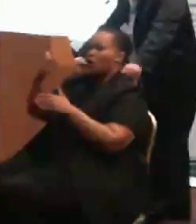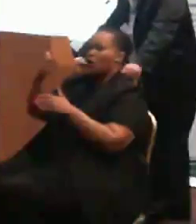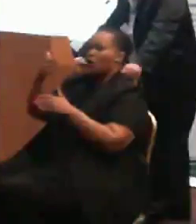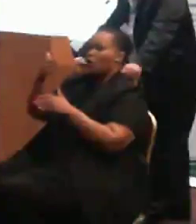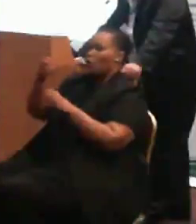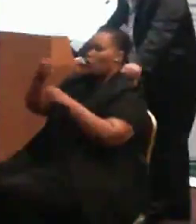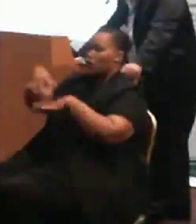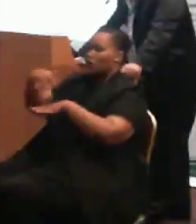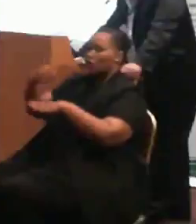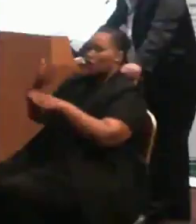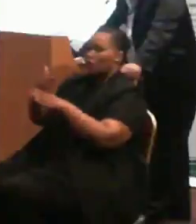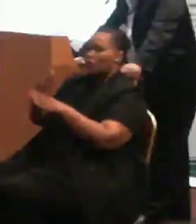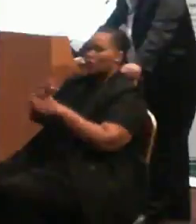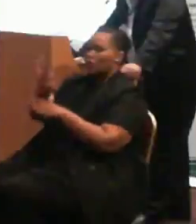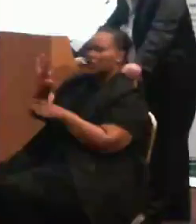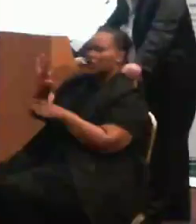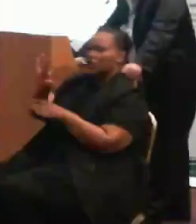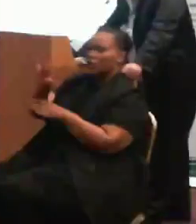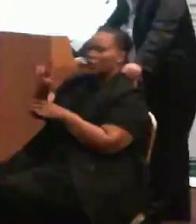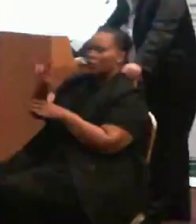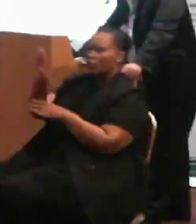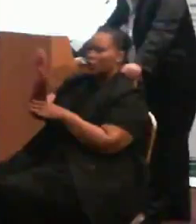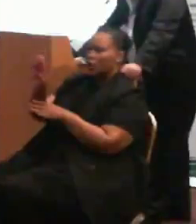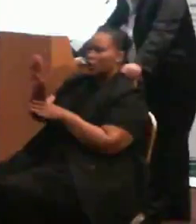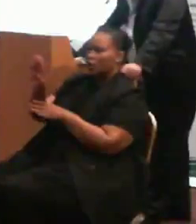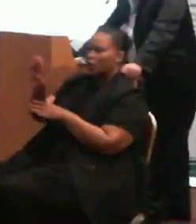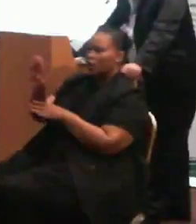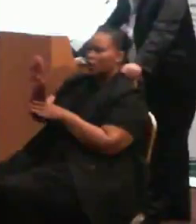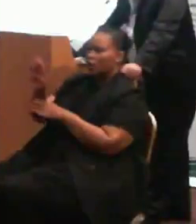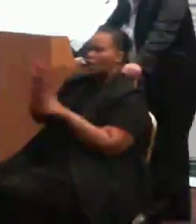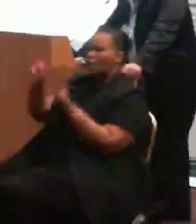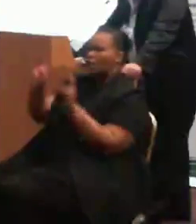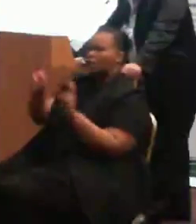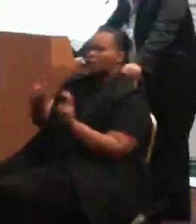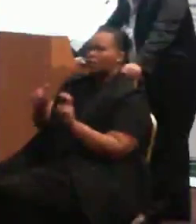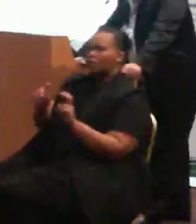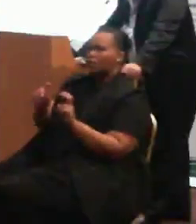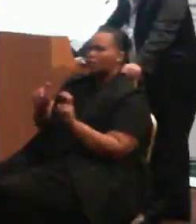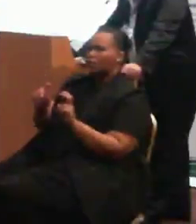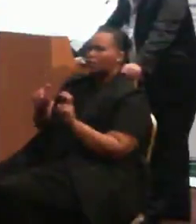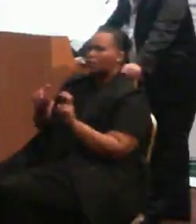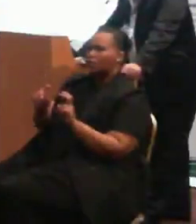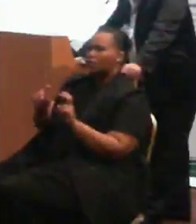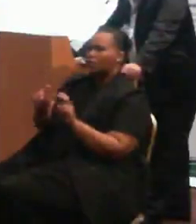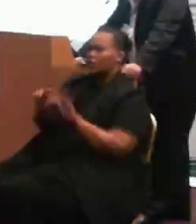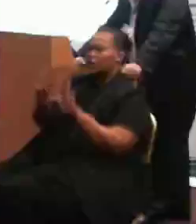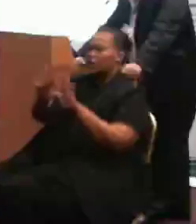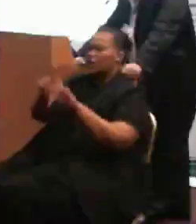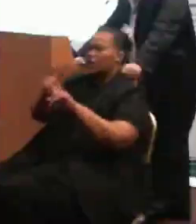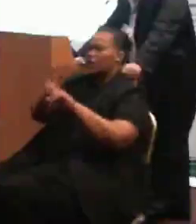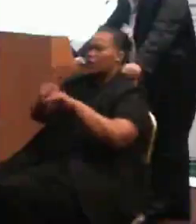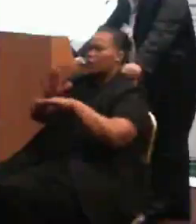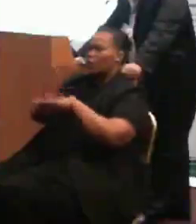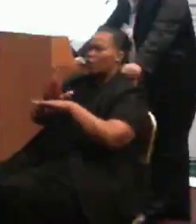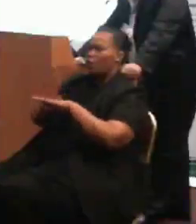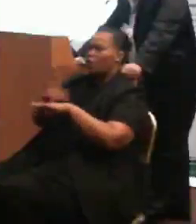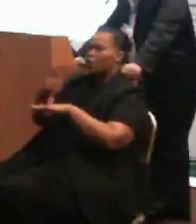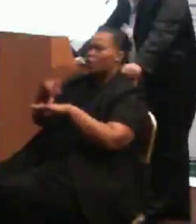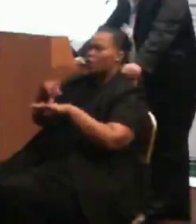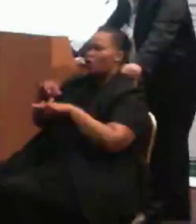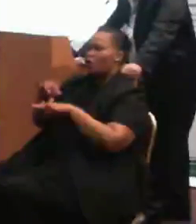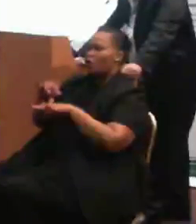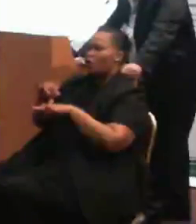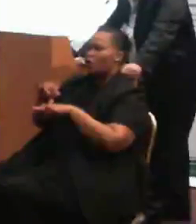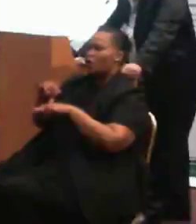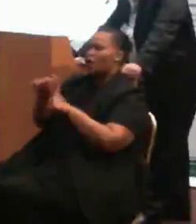calculation. The capital wastage. Eskom is paying 10 times more for these stupid assets that aren't